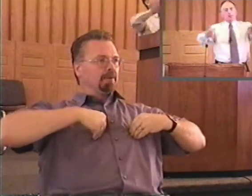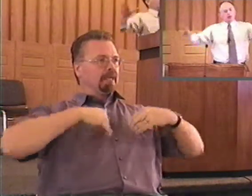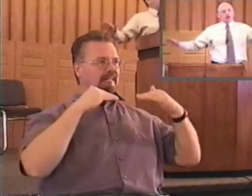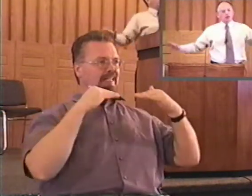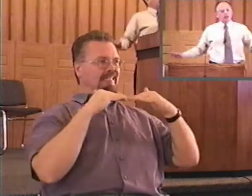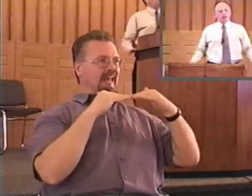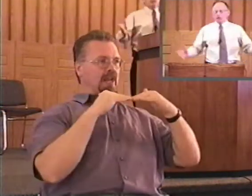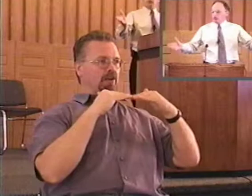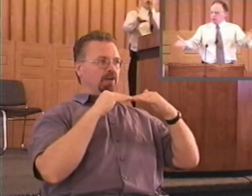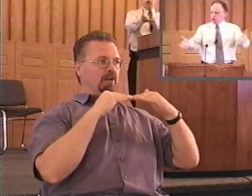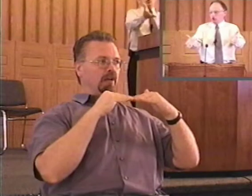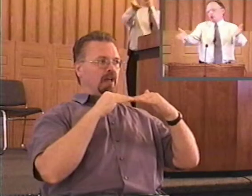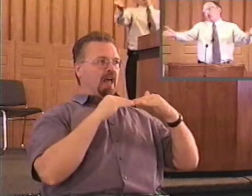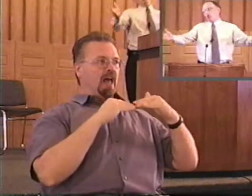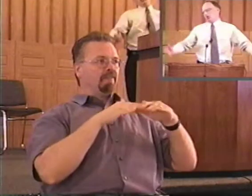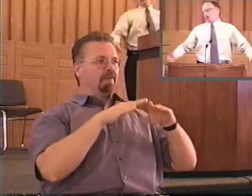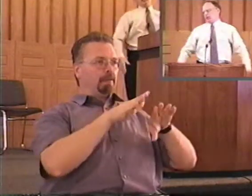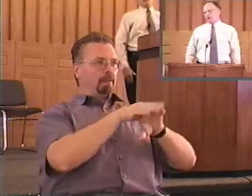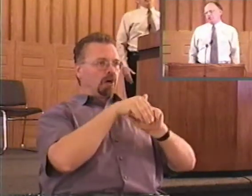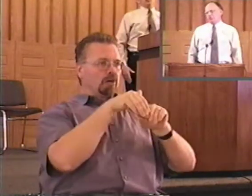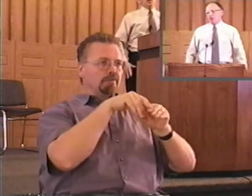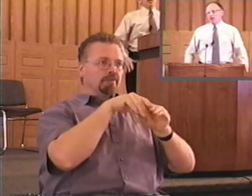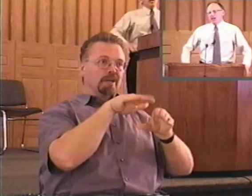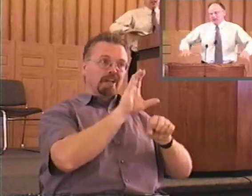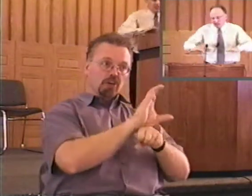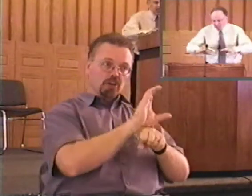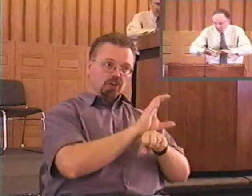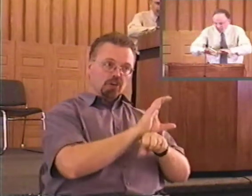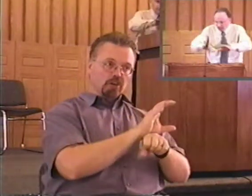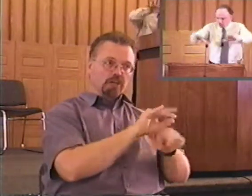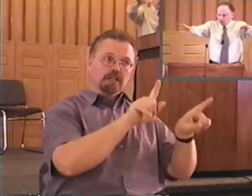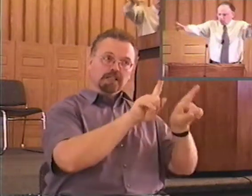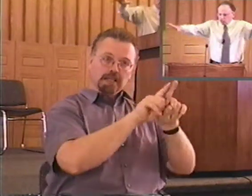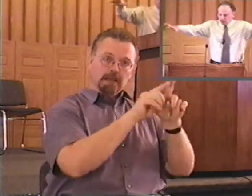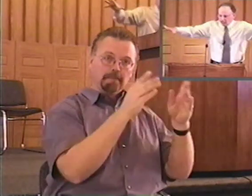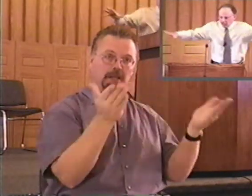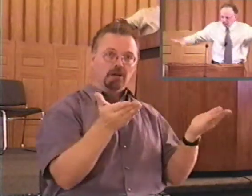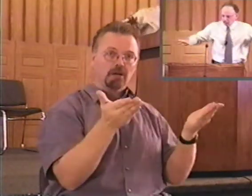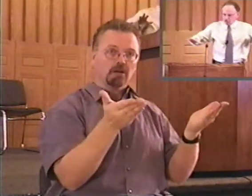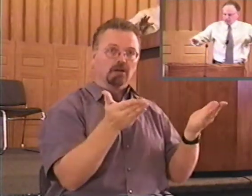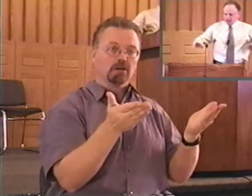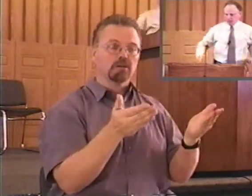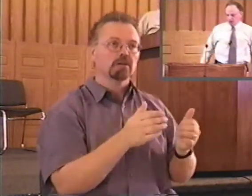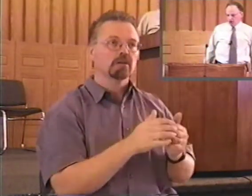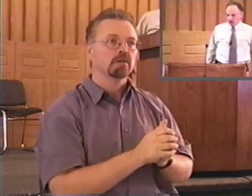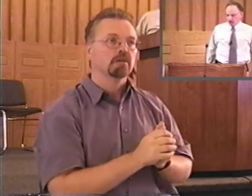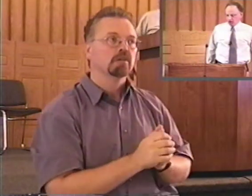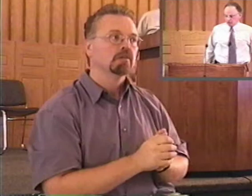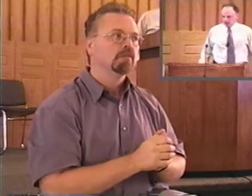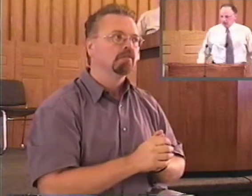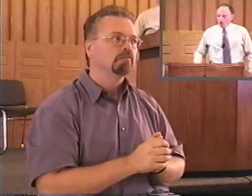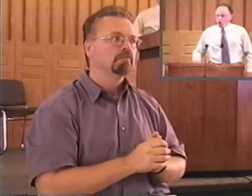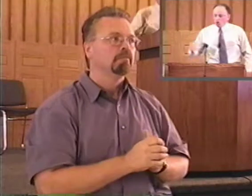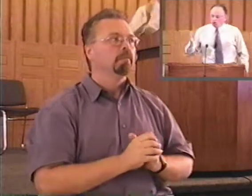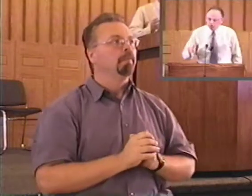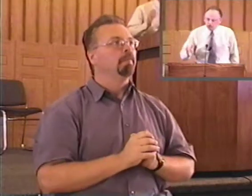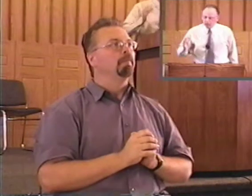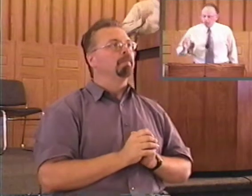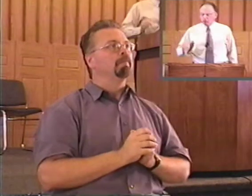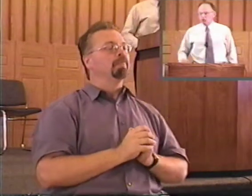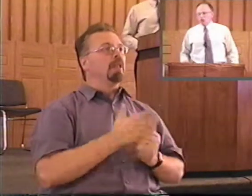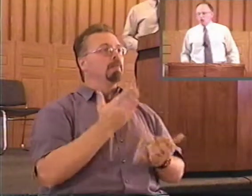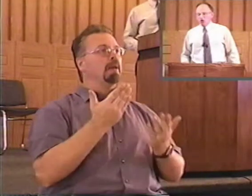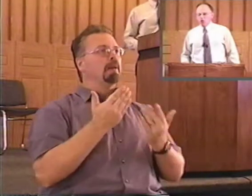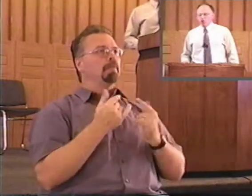hypocrisy amongst young people in a church like this. Accepted standards of hypocrisy. Oh,